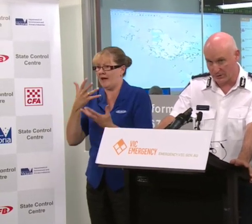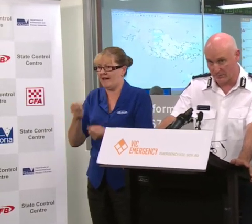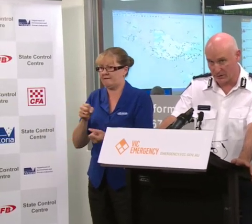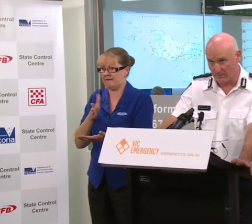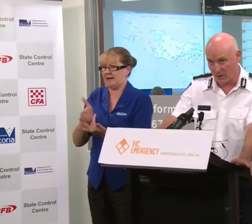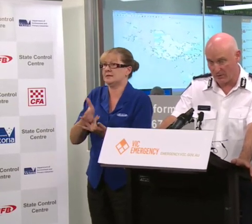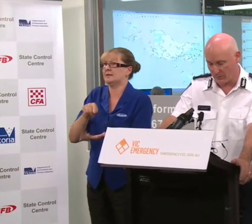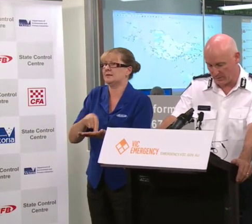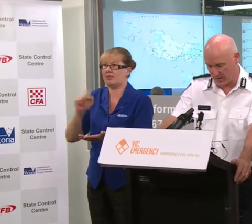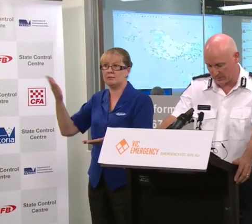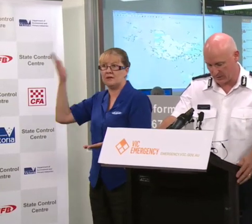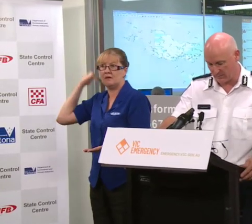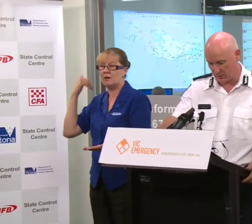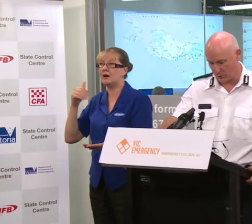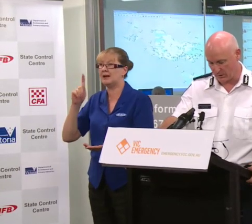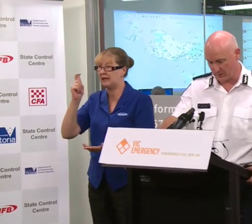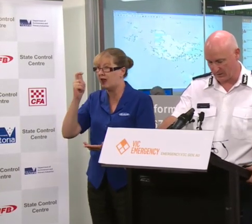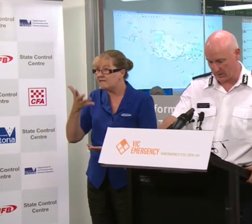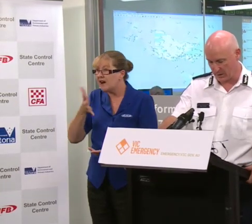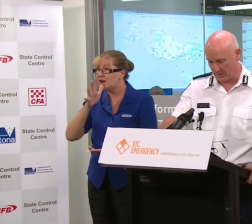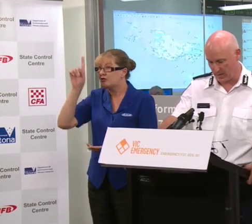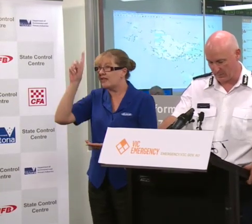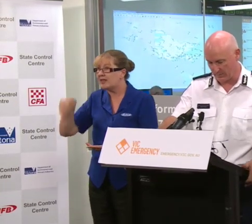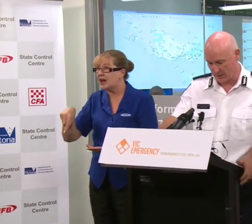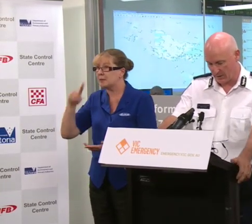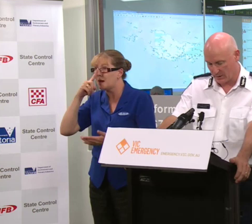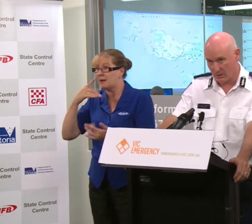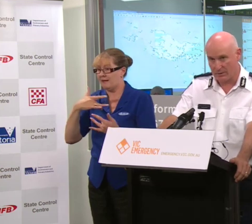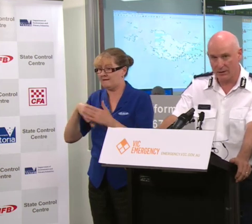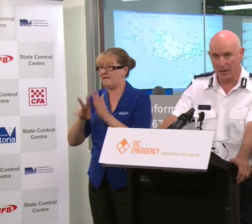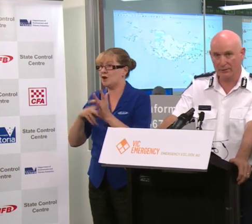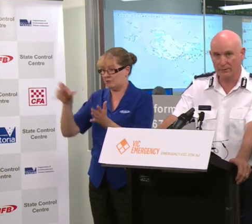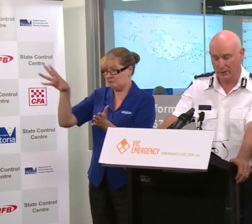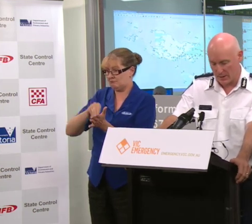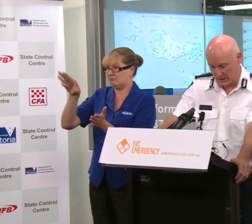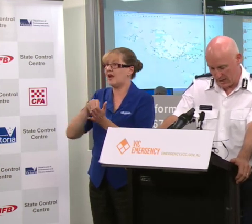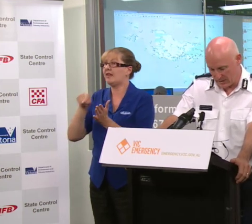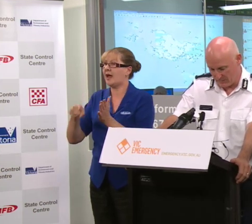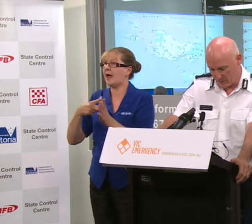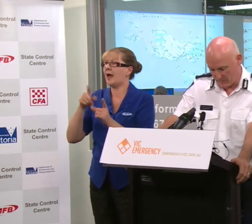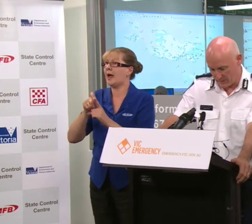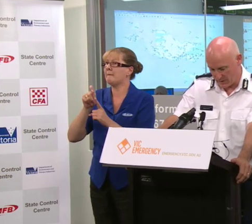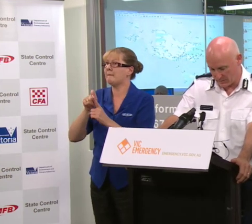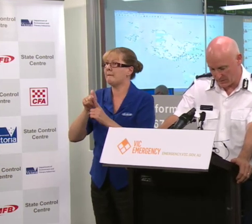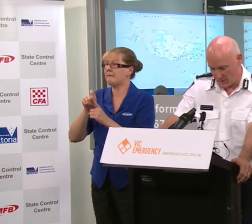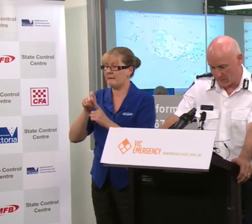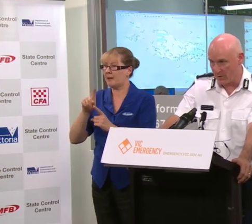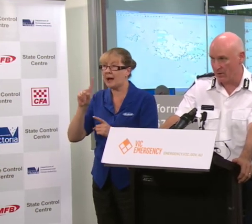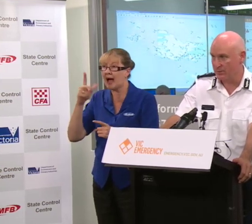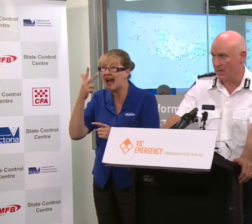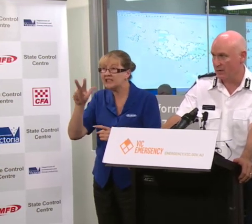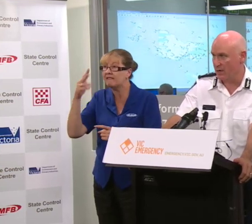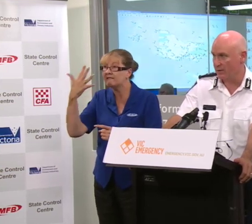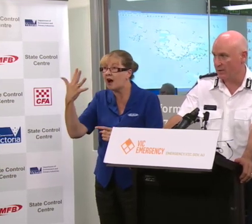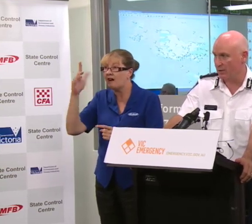important in itself. Nearly 500,000 Victorians have downloaded the app. It's interesting though that 85,000 of